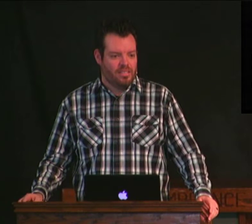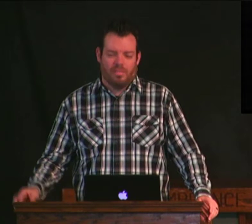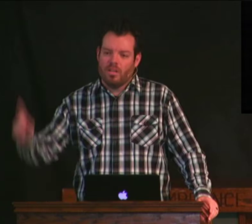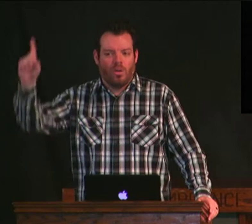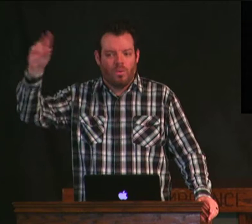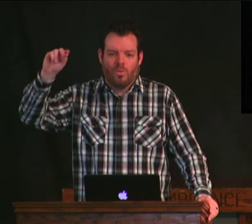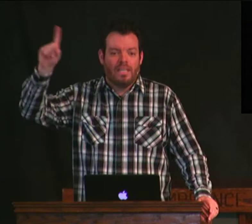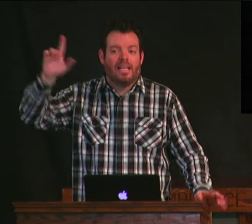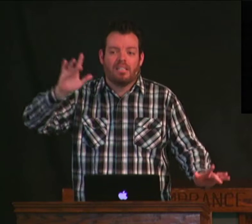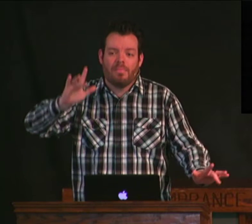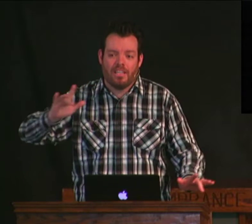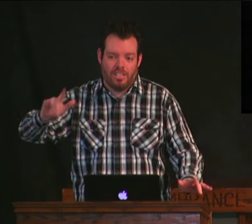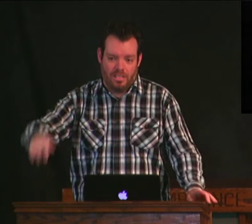But no, he has compassion.